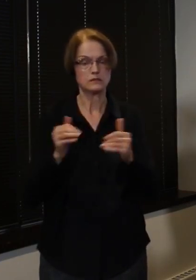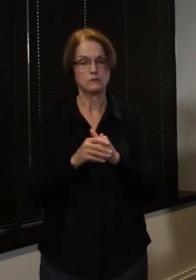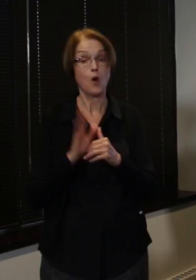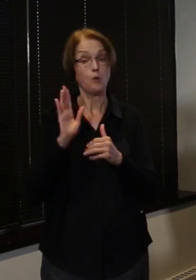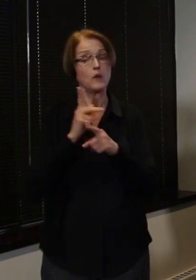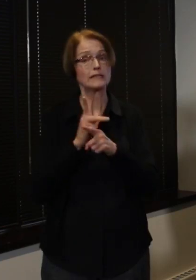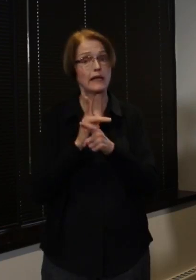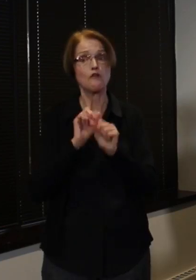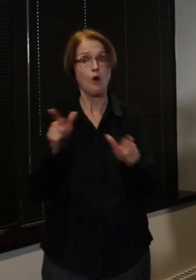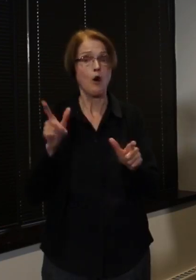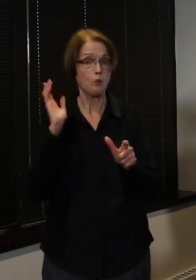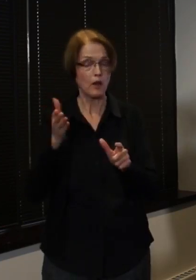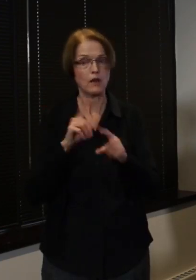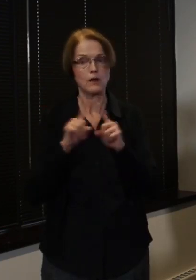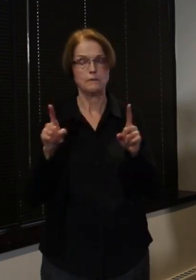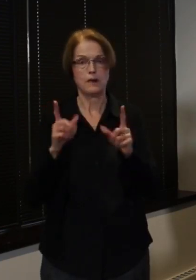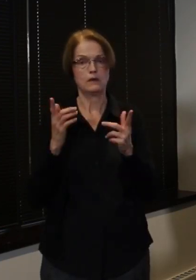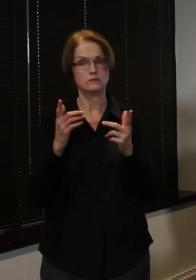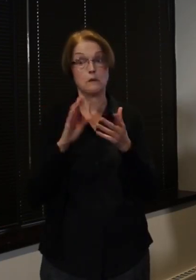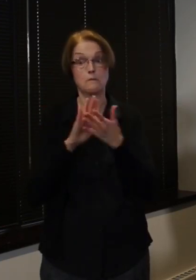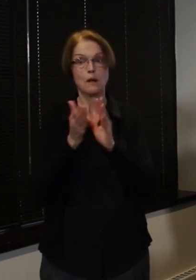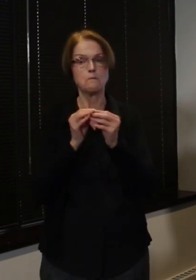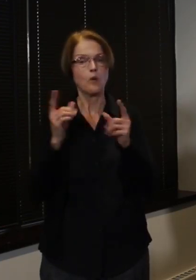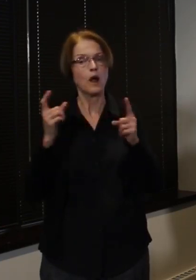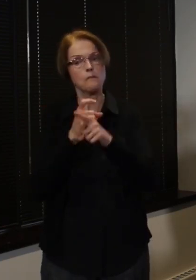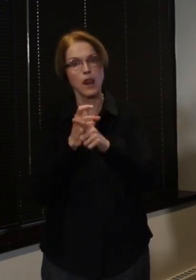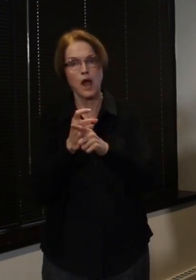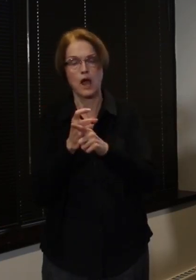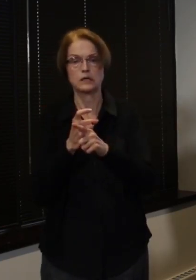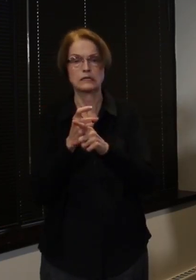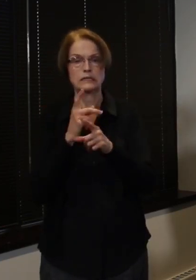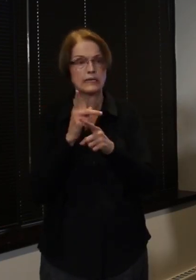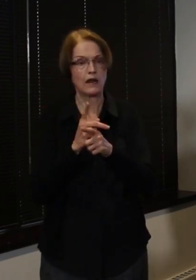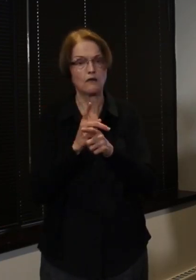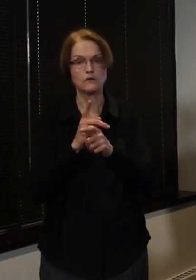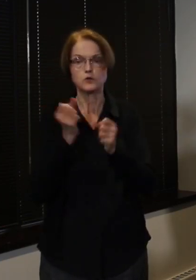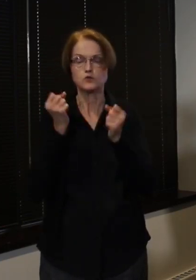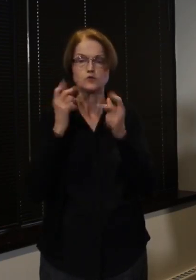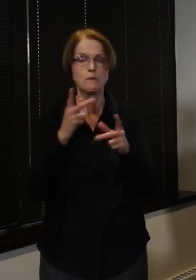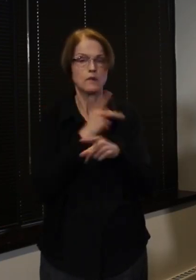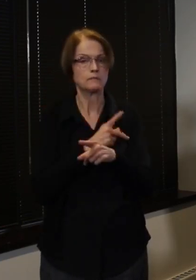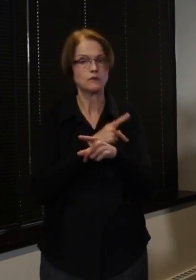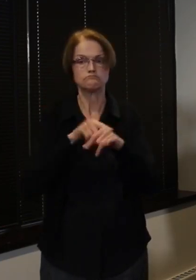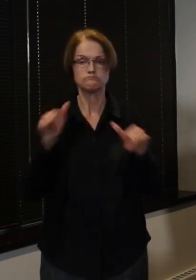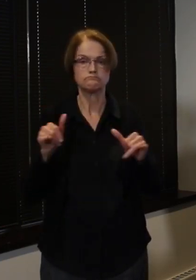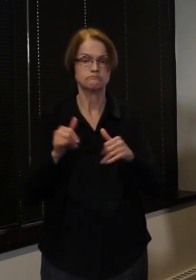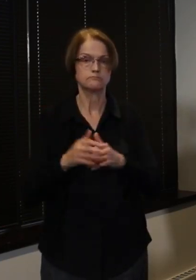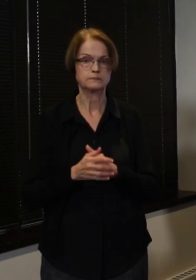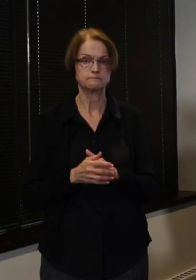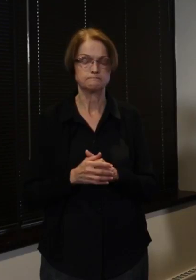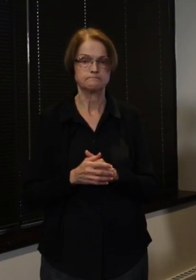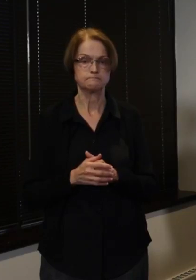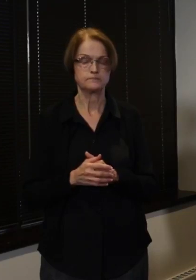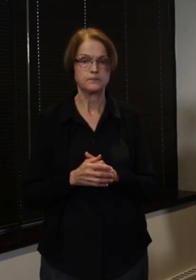does increase the complexity of having to take care of those patients.